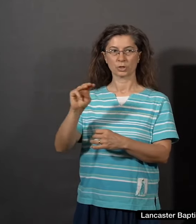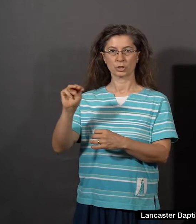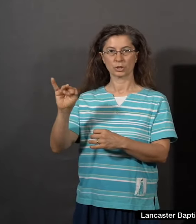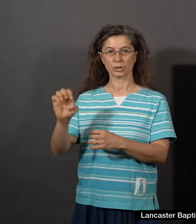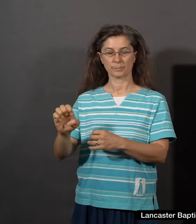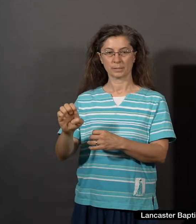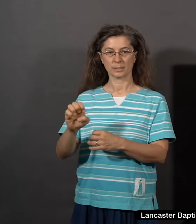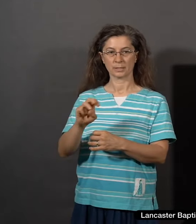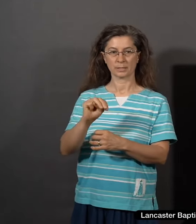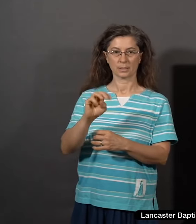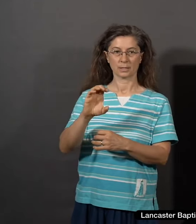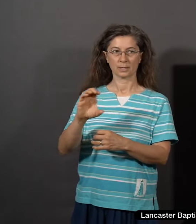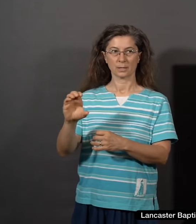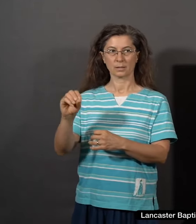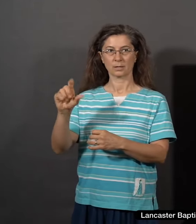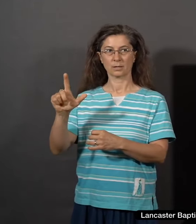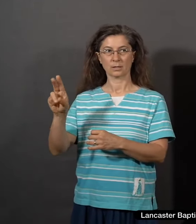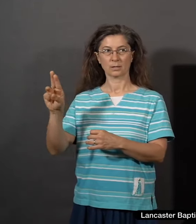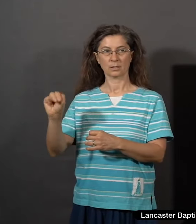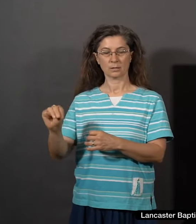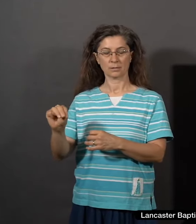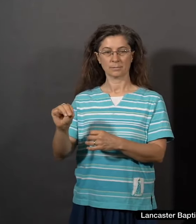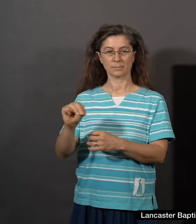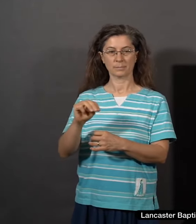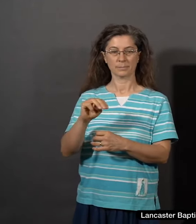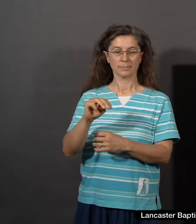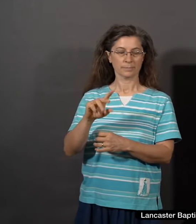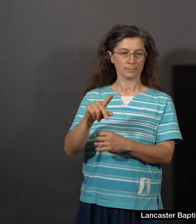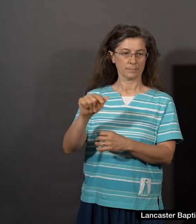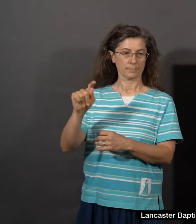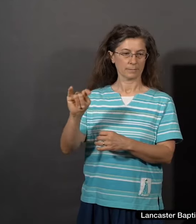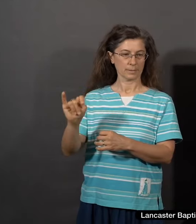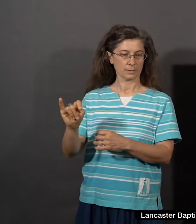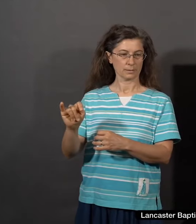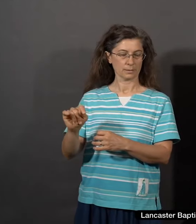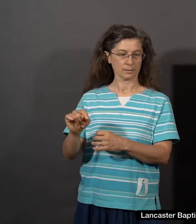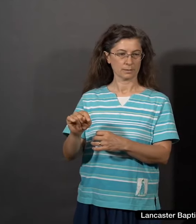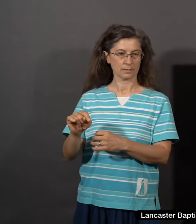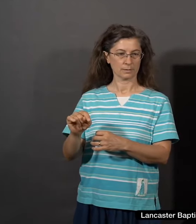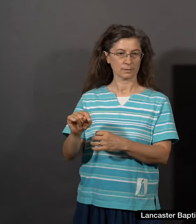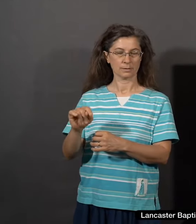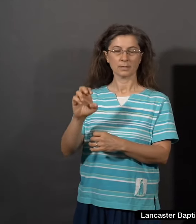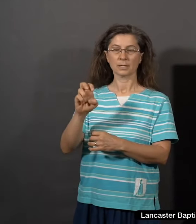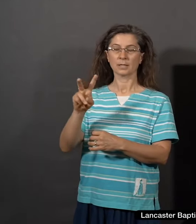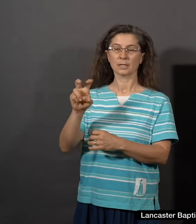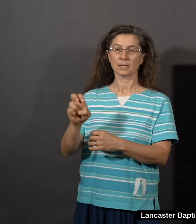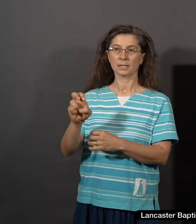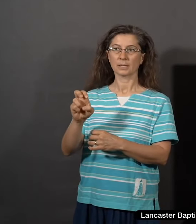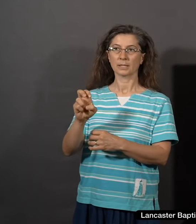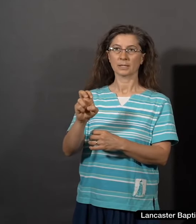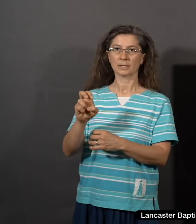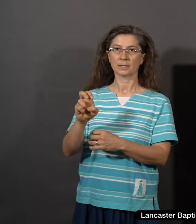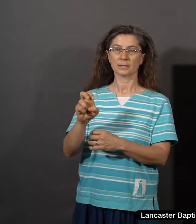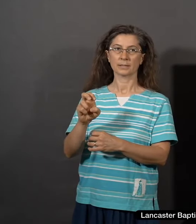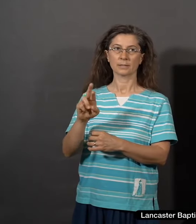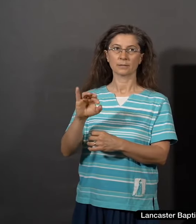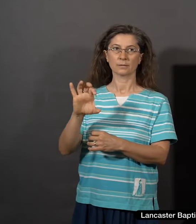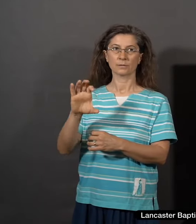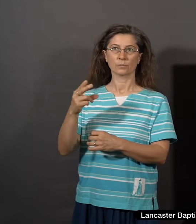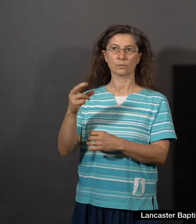mccollum's welcome to the mcknights and patty kinder you want to say hi to eve richard and miss ferrico